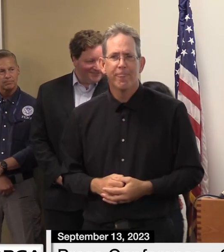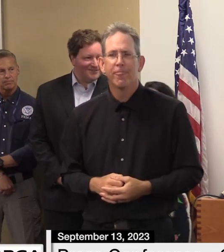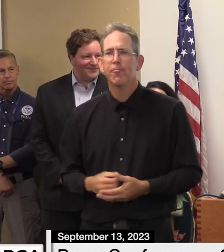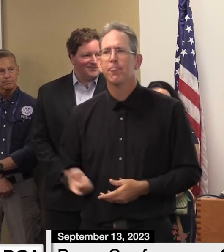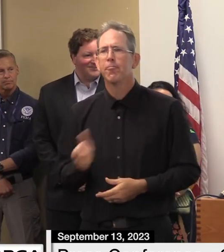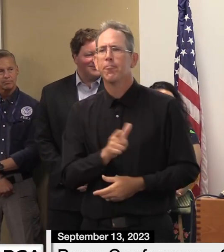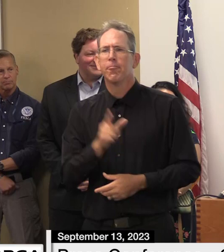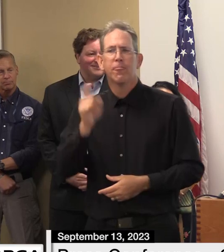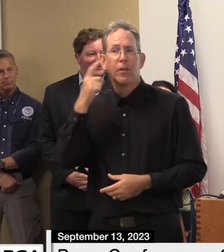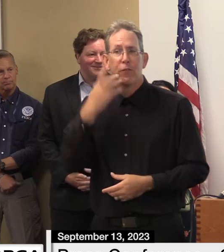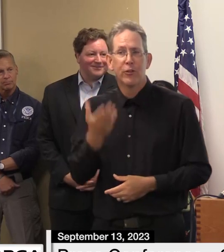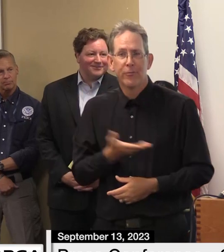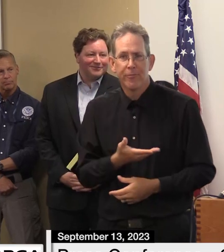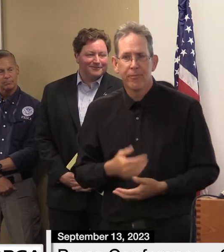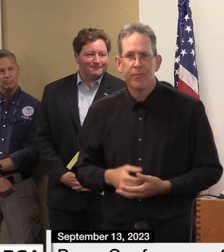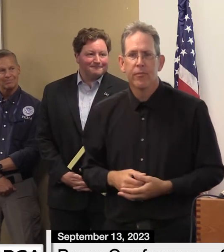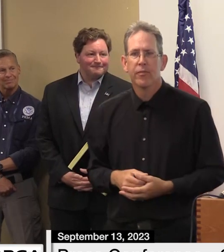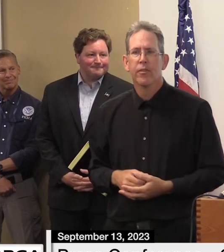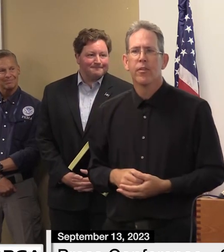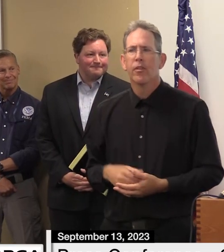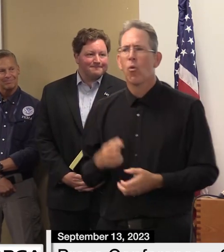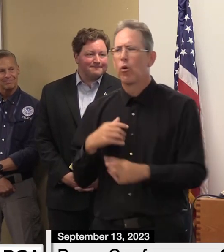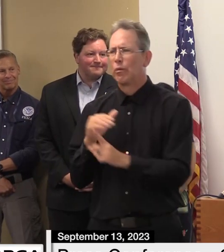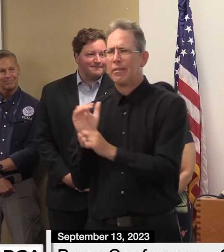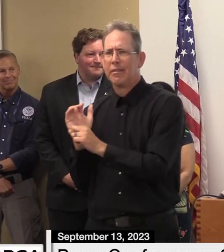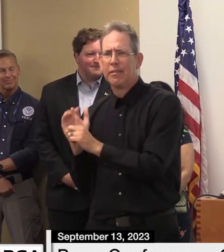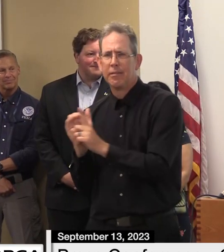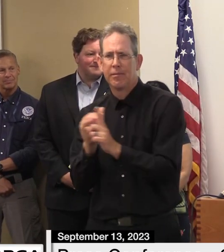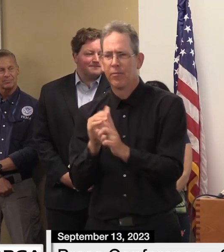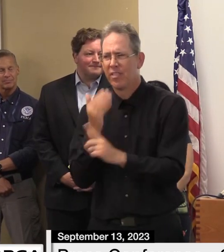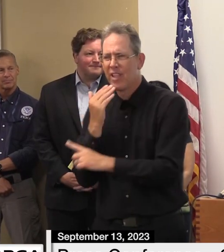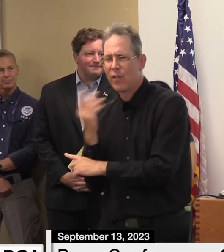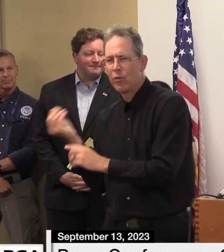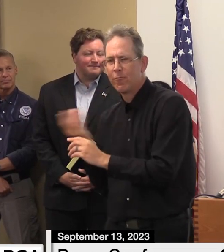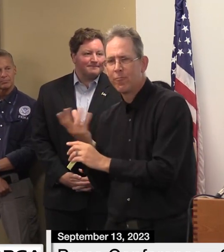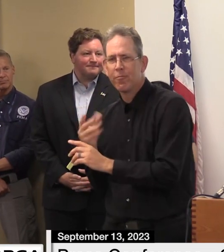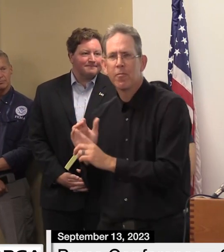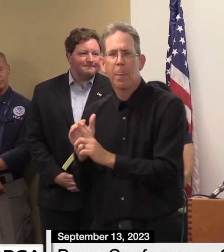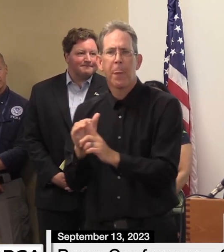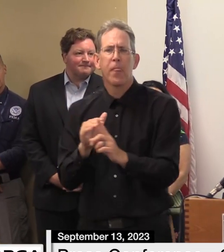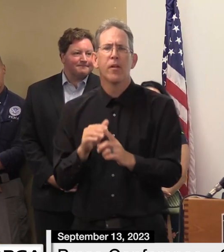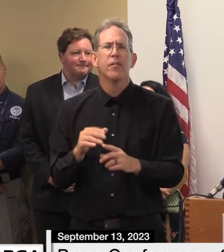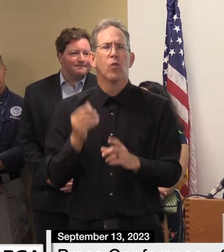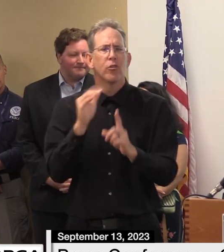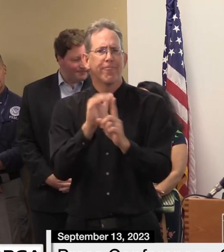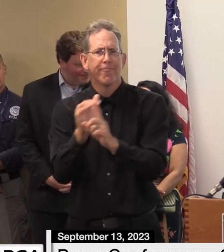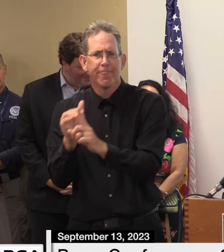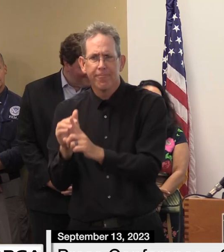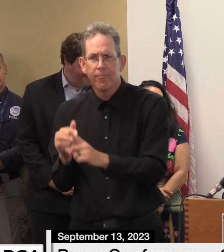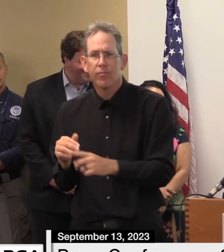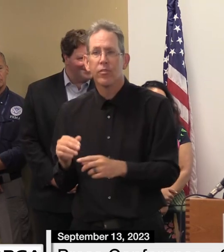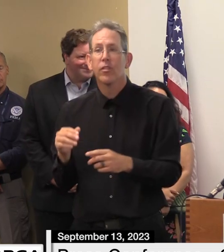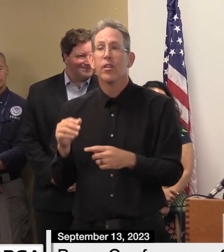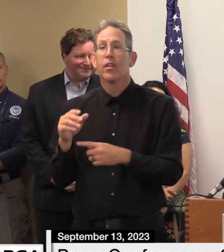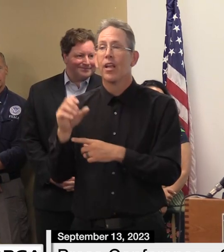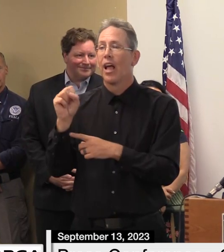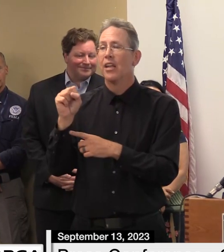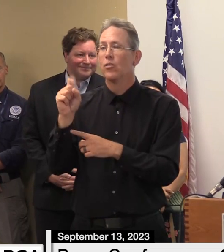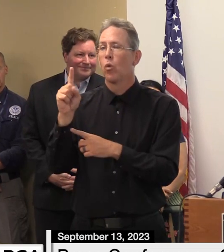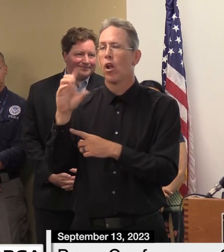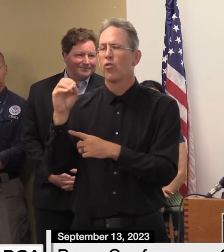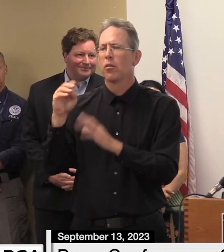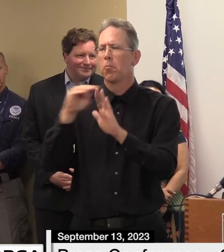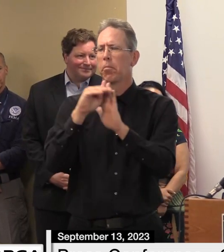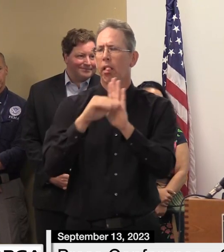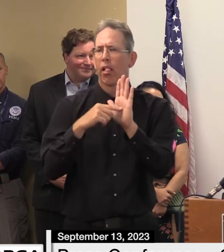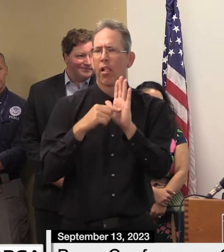I want to reiterate again, thank you very much for coming. As I said before, S-100 was a critical piece of this,